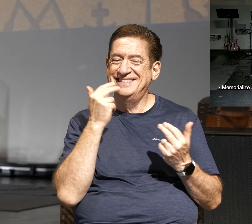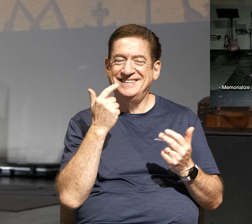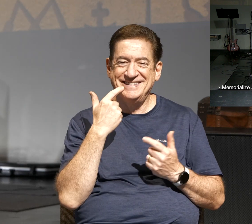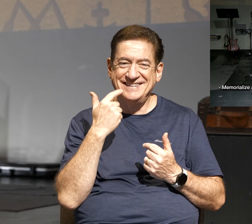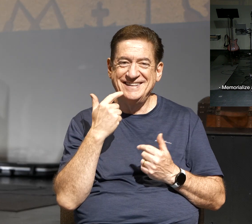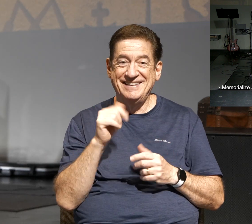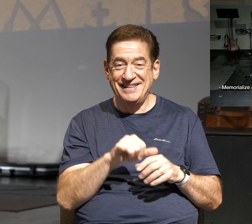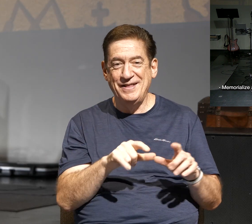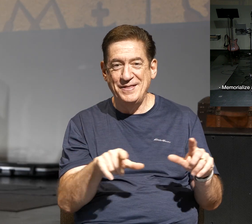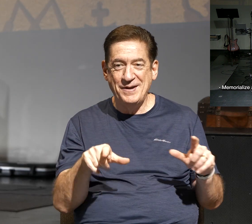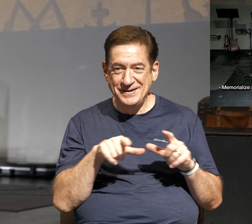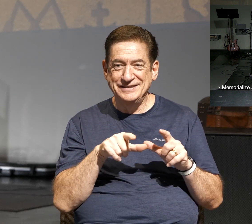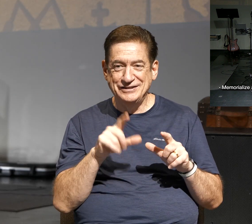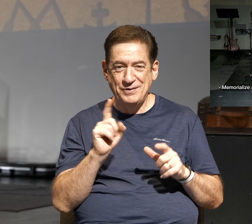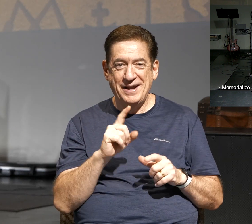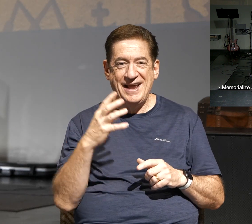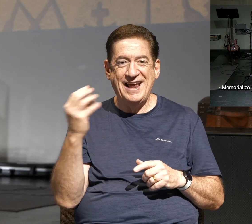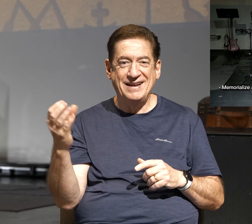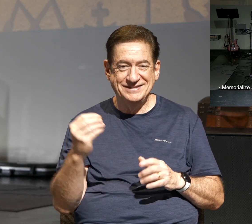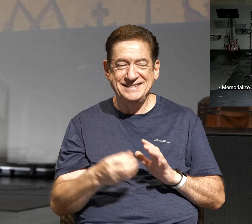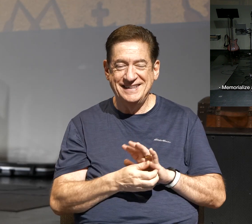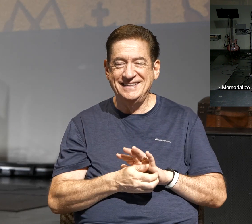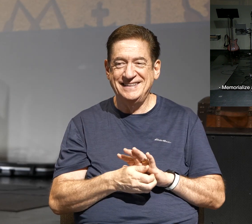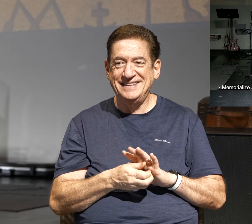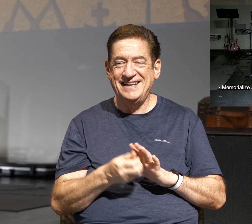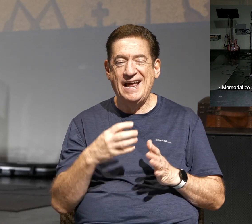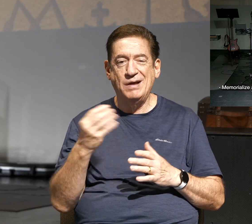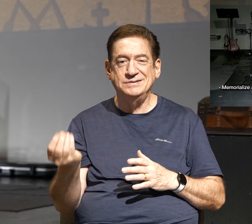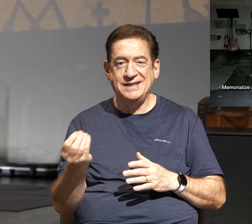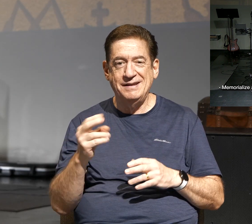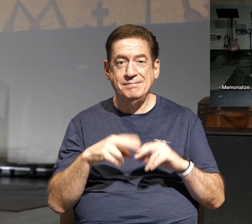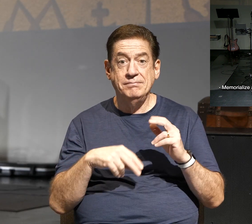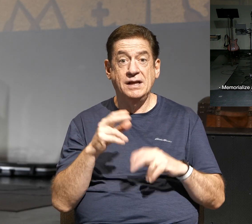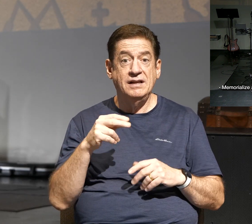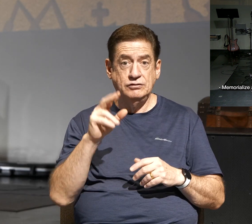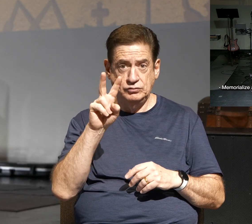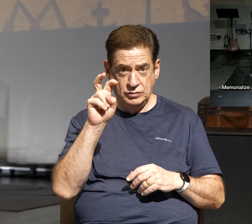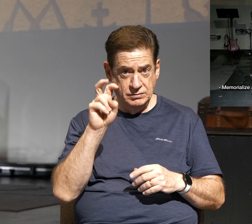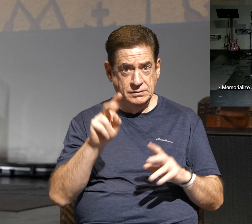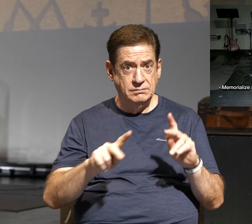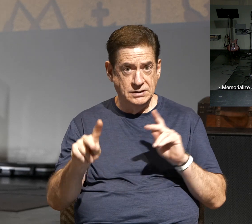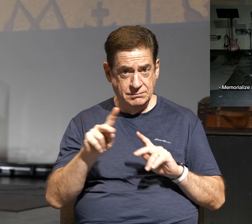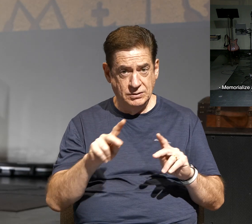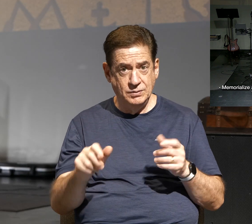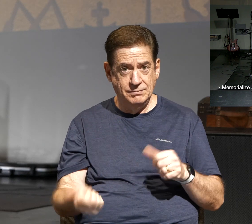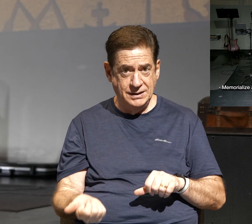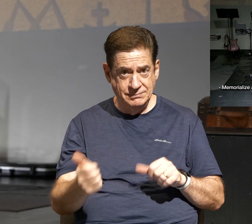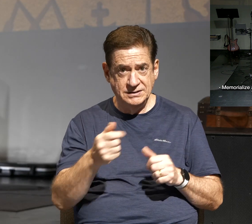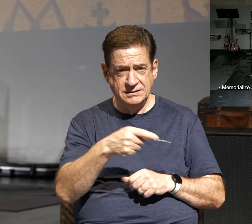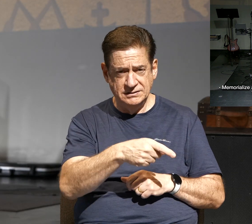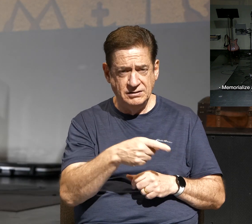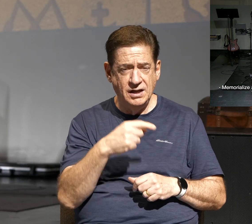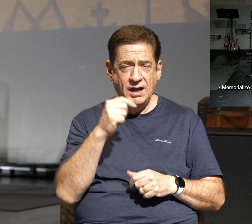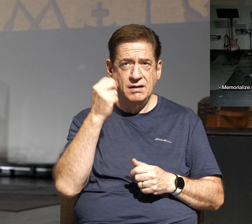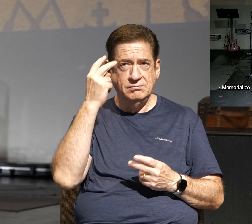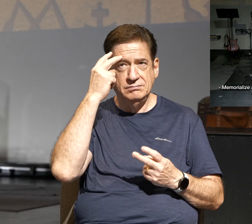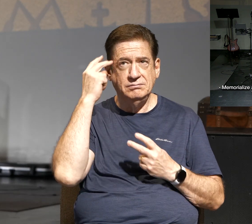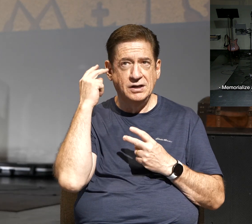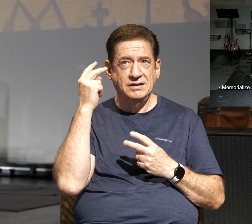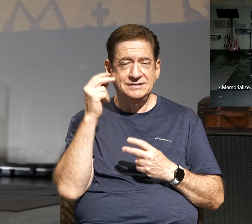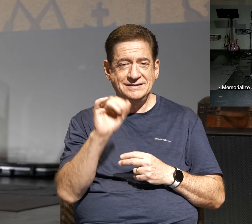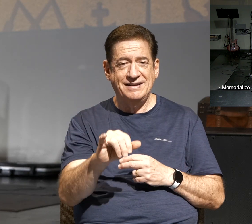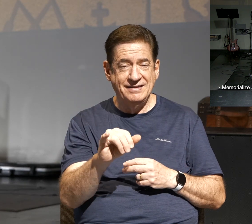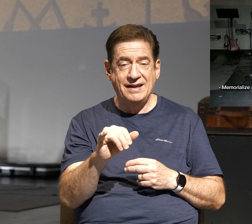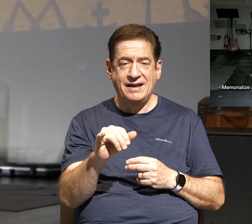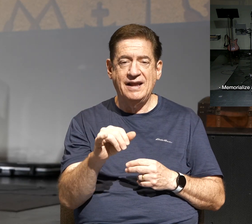that location where we had it outside the building, and like 200 people were baptized there. I mean, I memorialize that, and